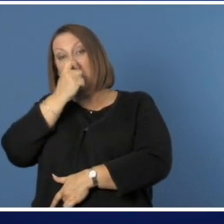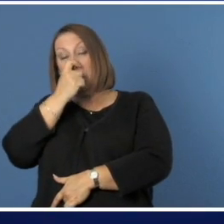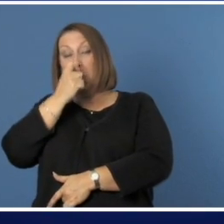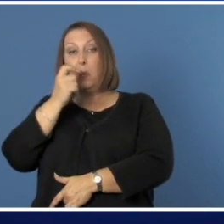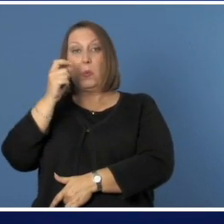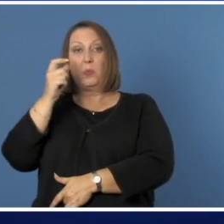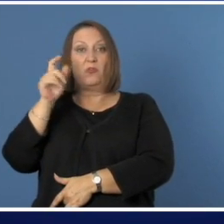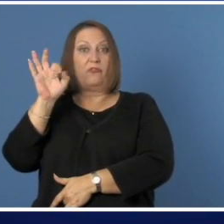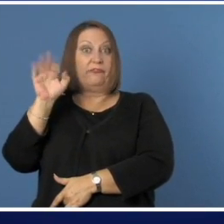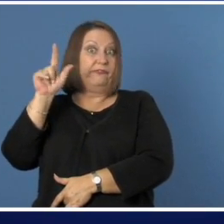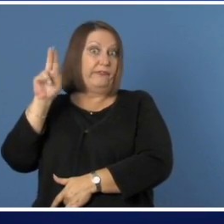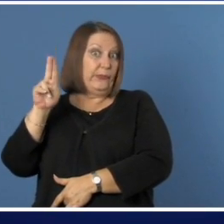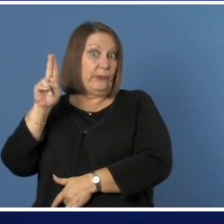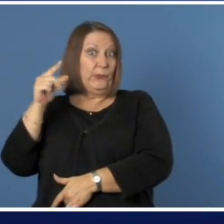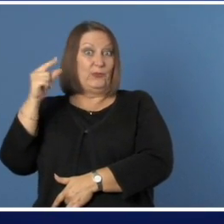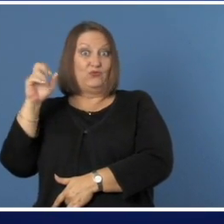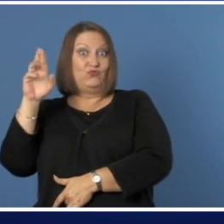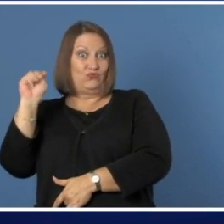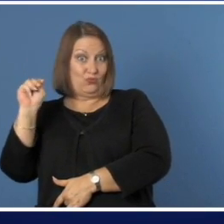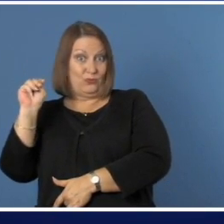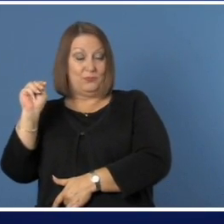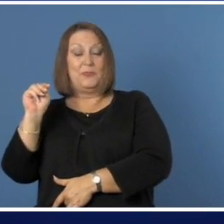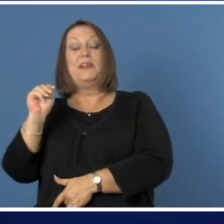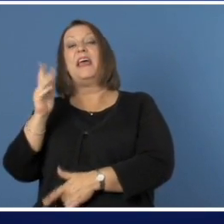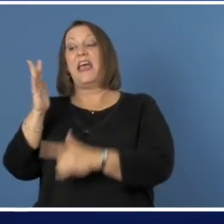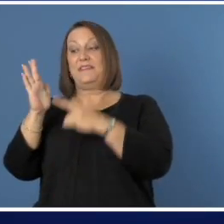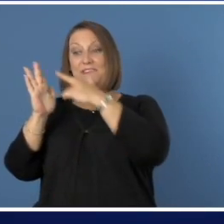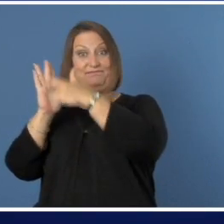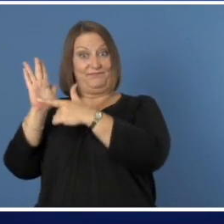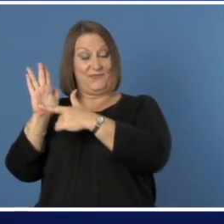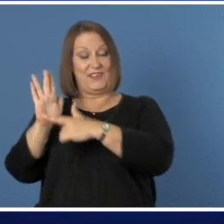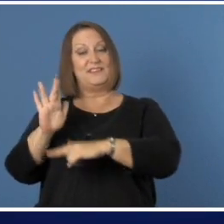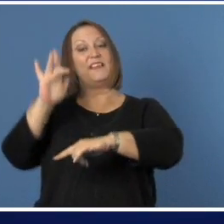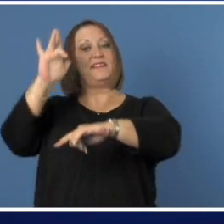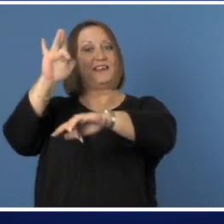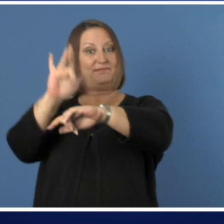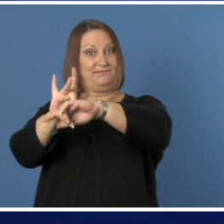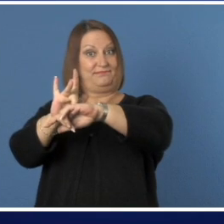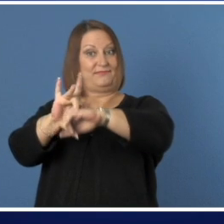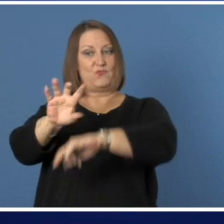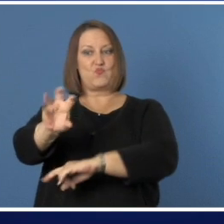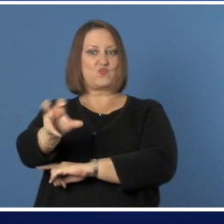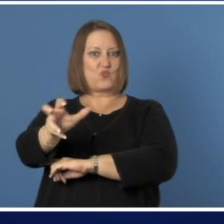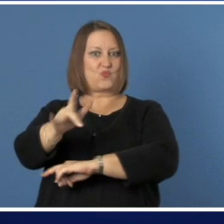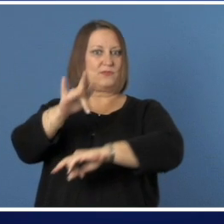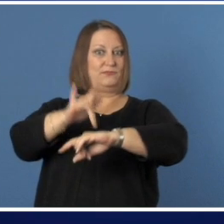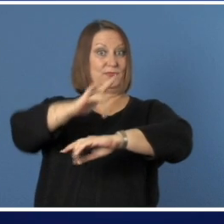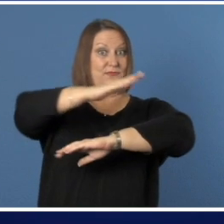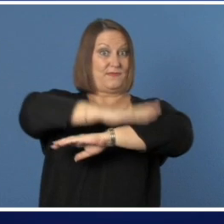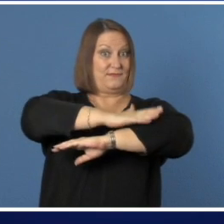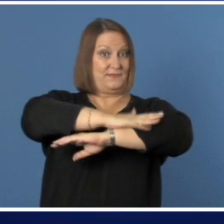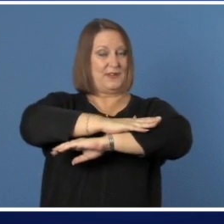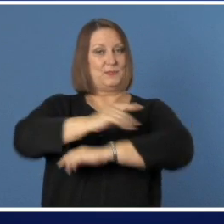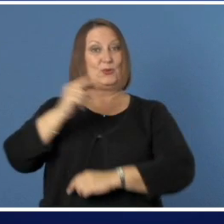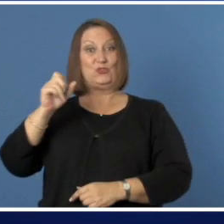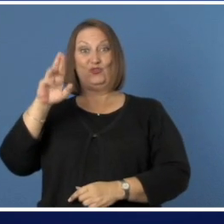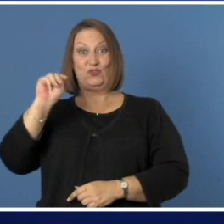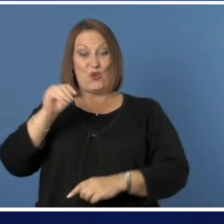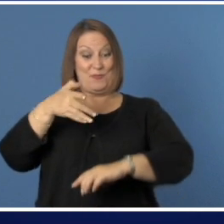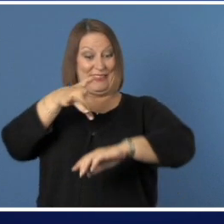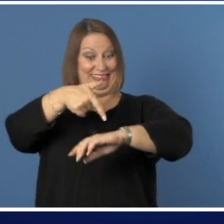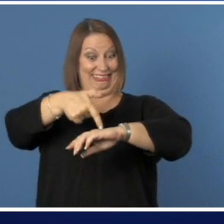or faucet handle. When you touch the same doorknob, grasped by someone ill with the